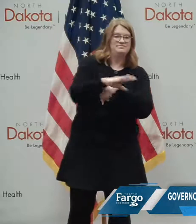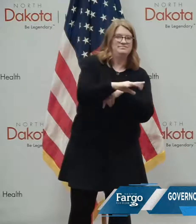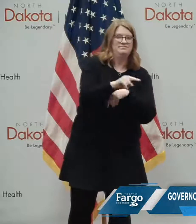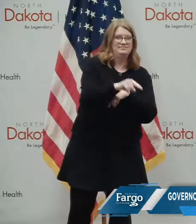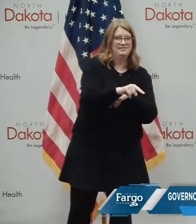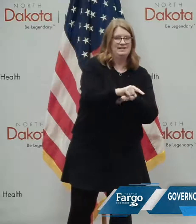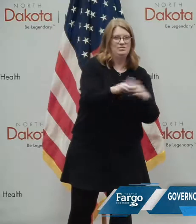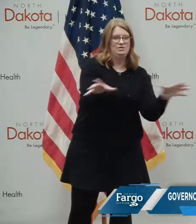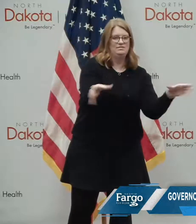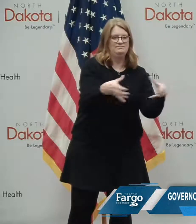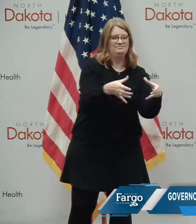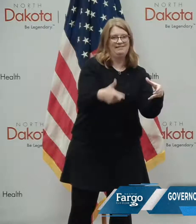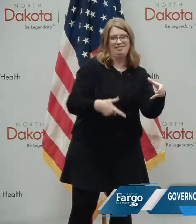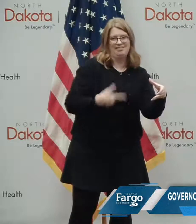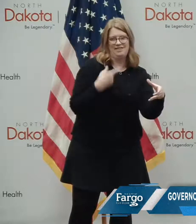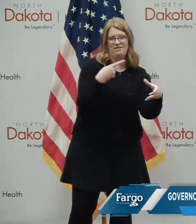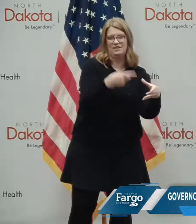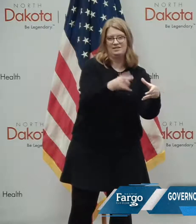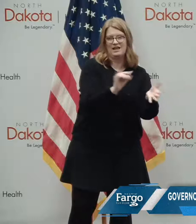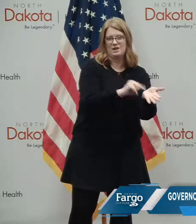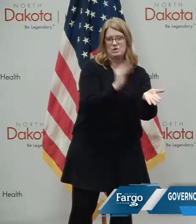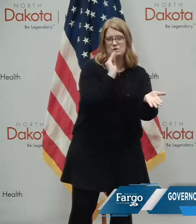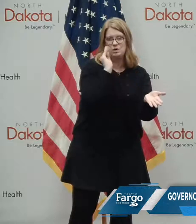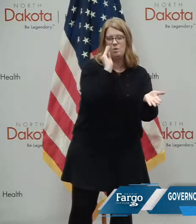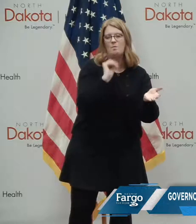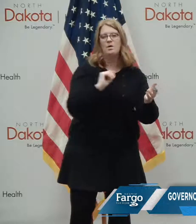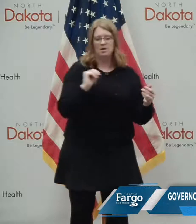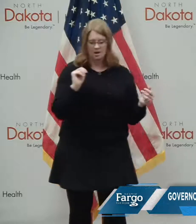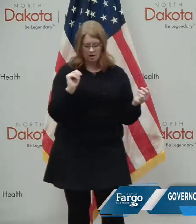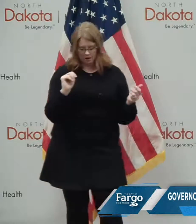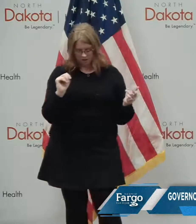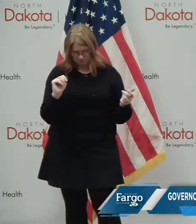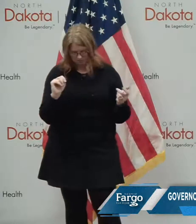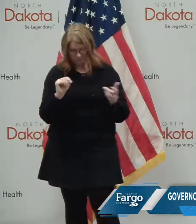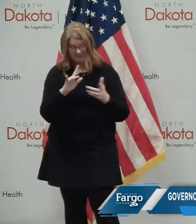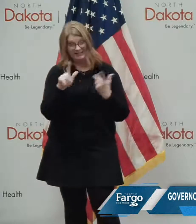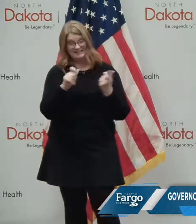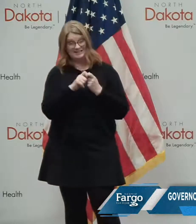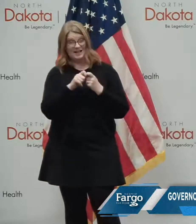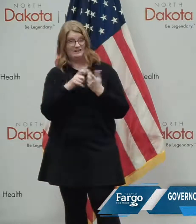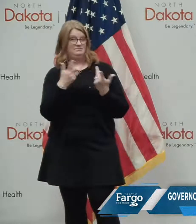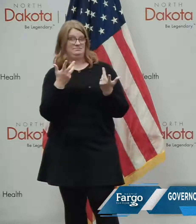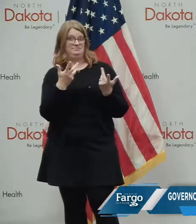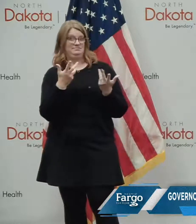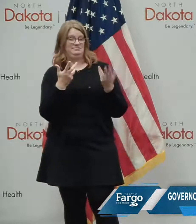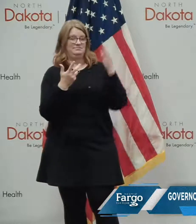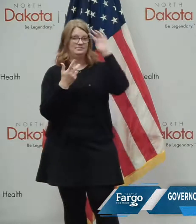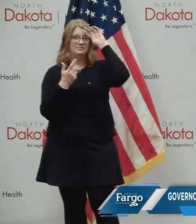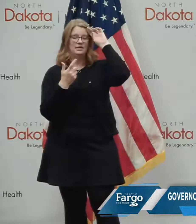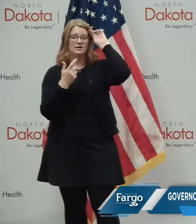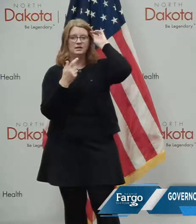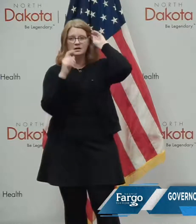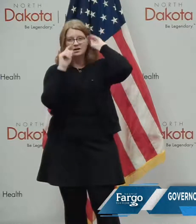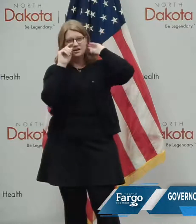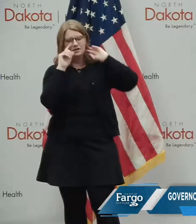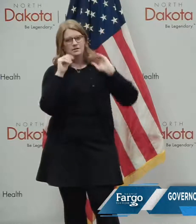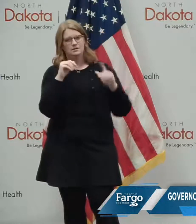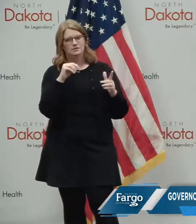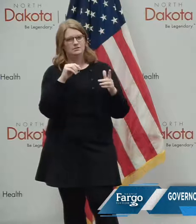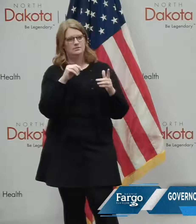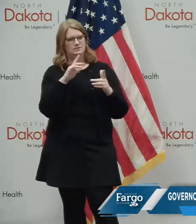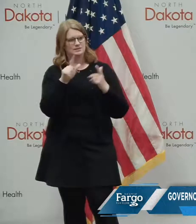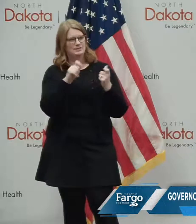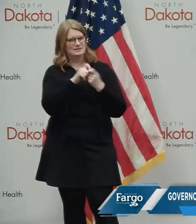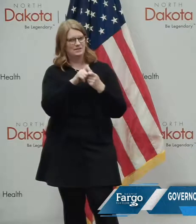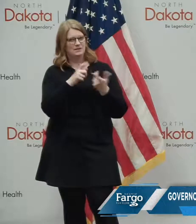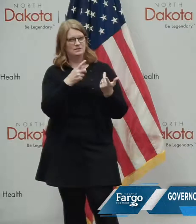facility. But we'll take a look at that. I don't know the exact specifics of the what you said there, but it's one of the